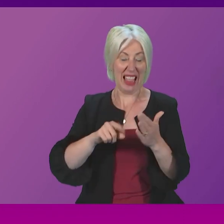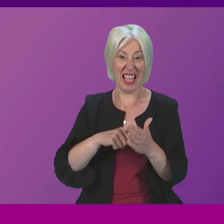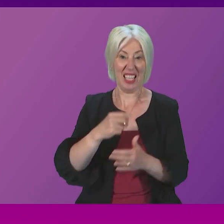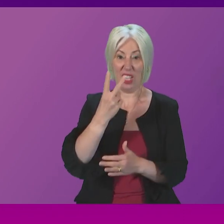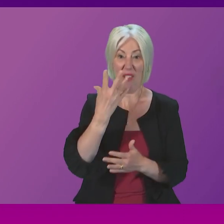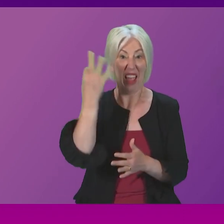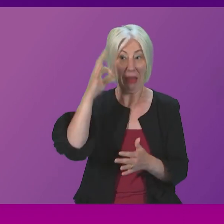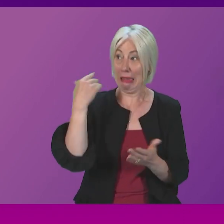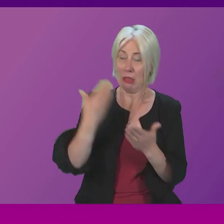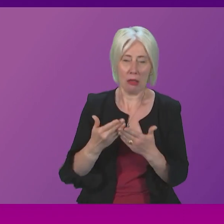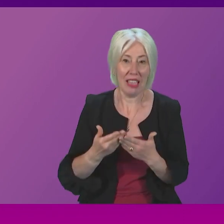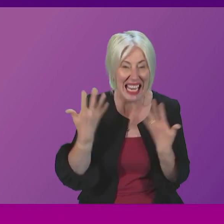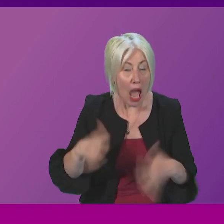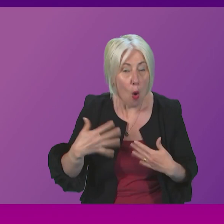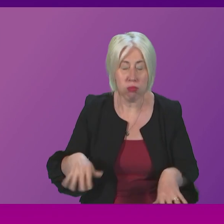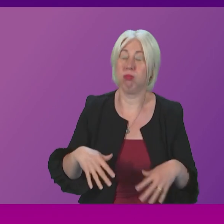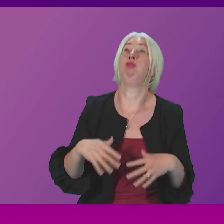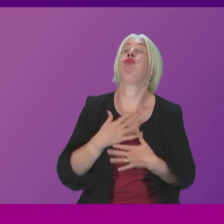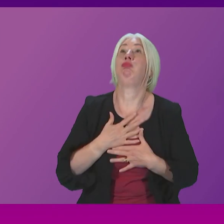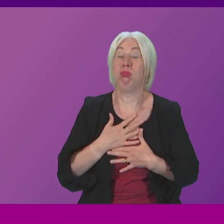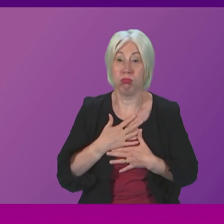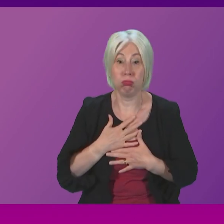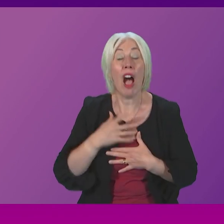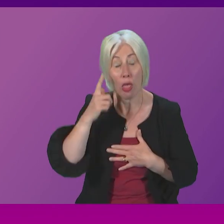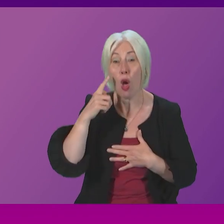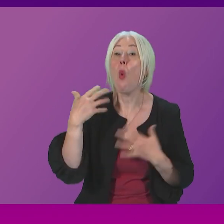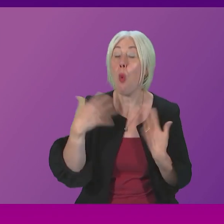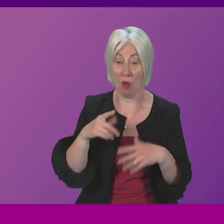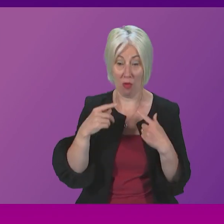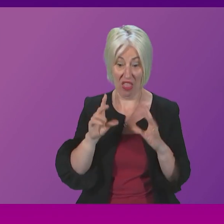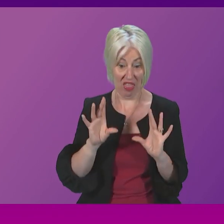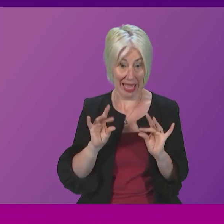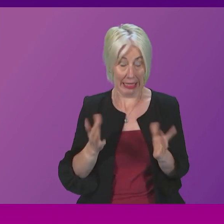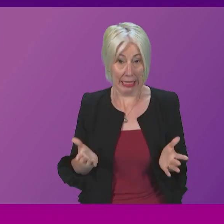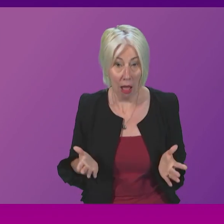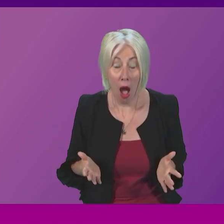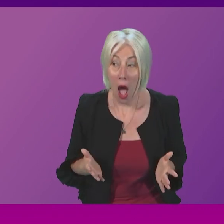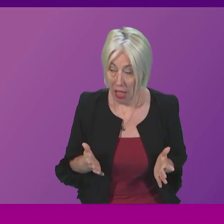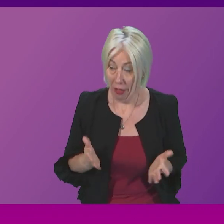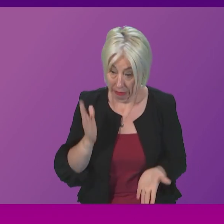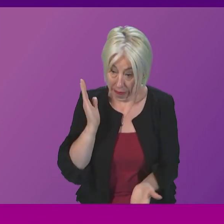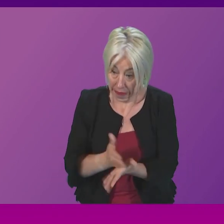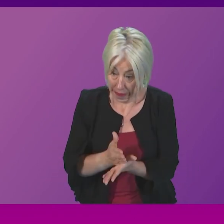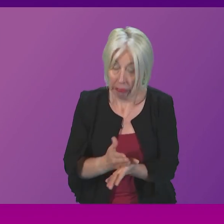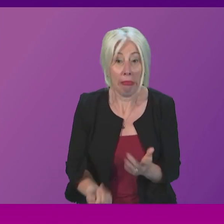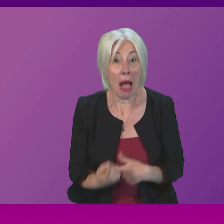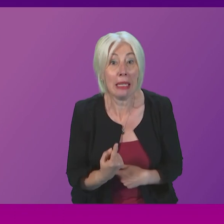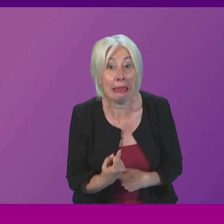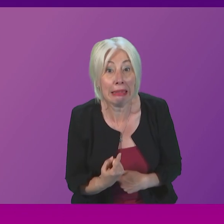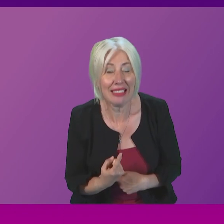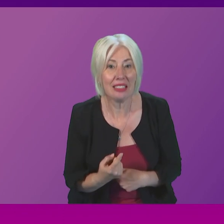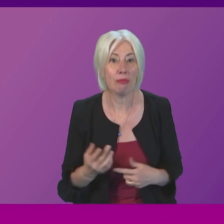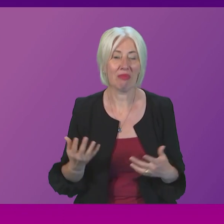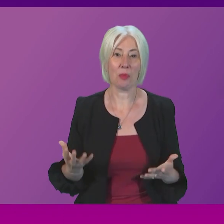25 minutes. And it was at that point where I thought, wow, this is it. Like, this is actually it. Like, but